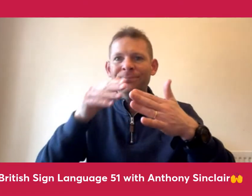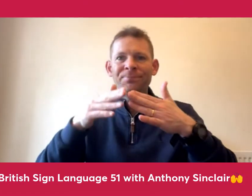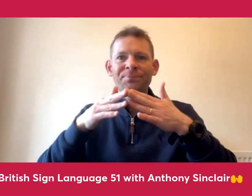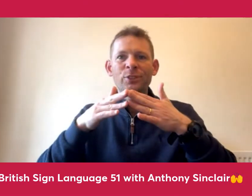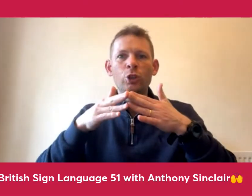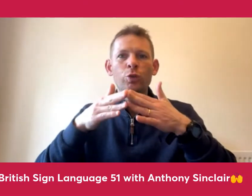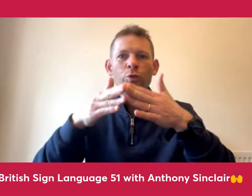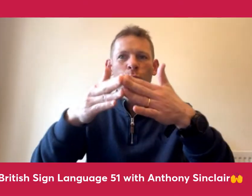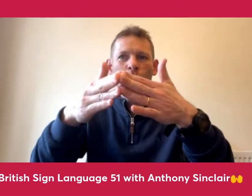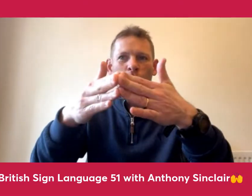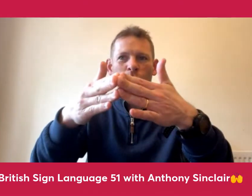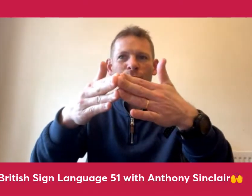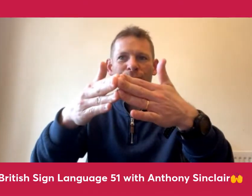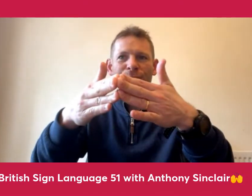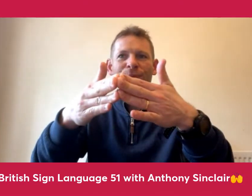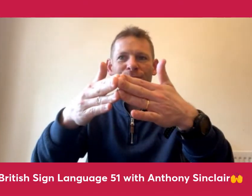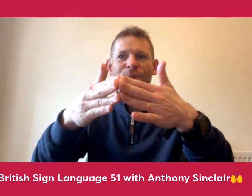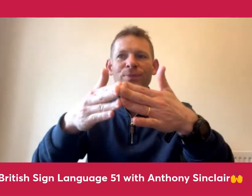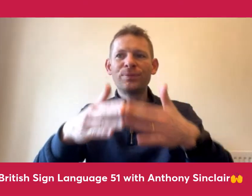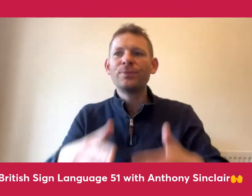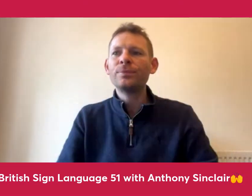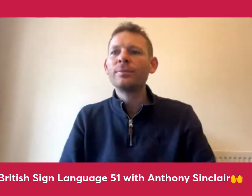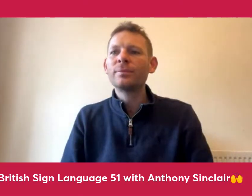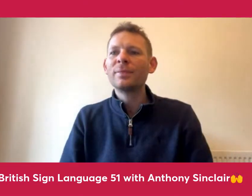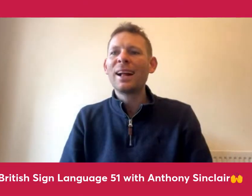Cruise. Cruise.